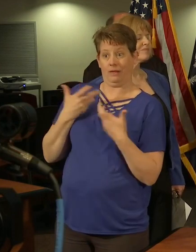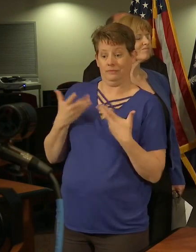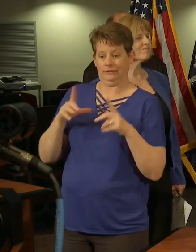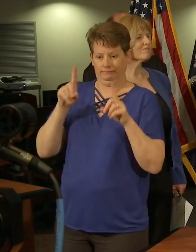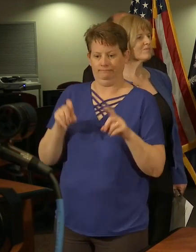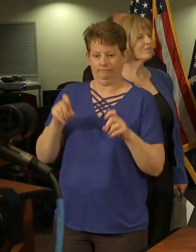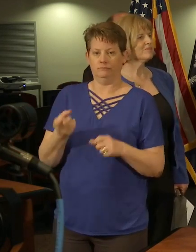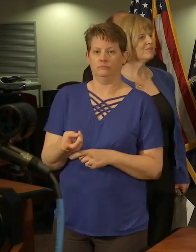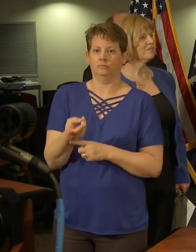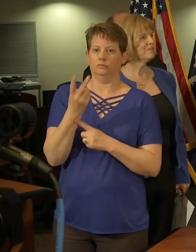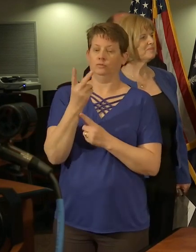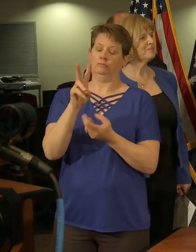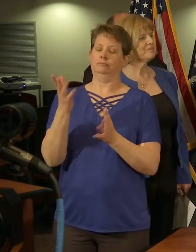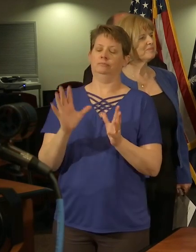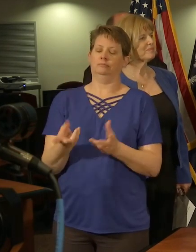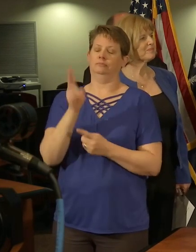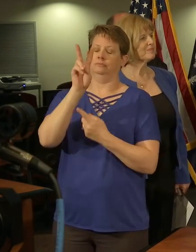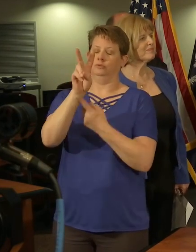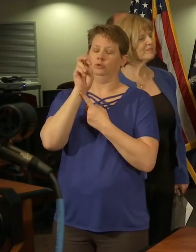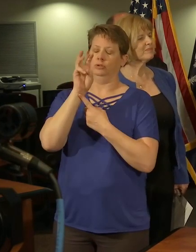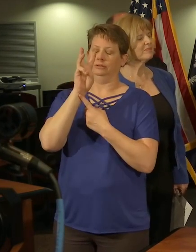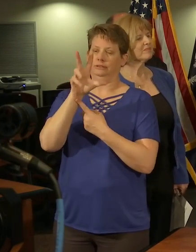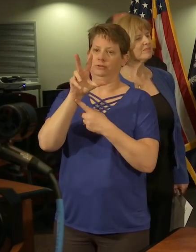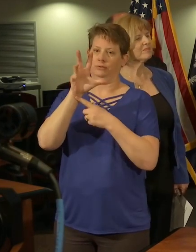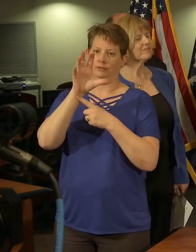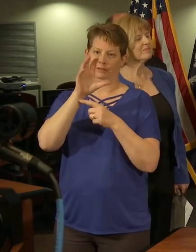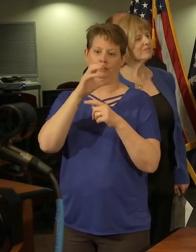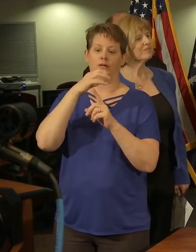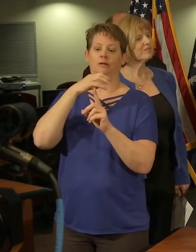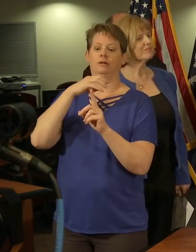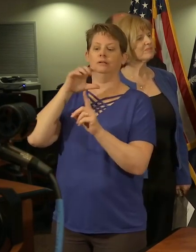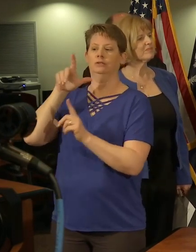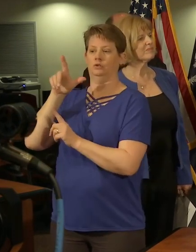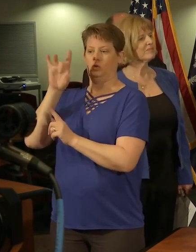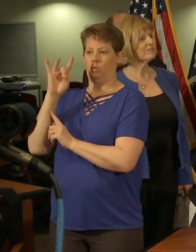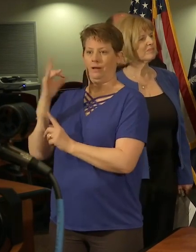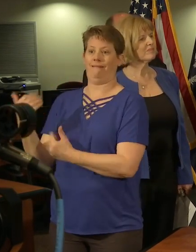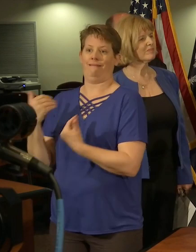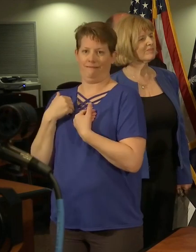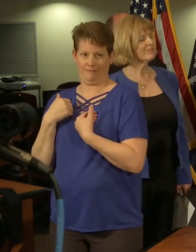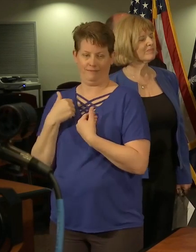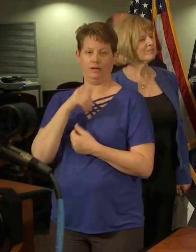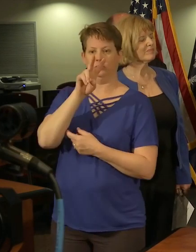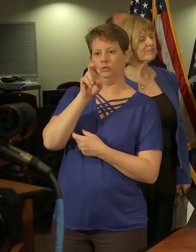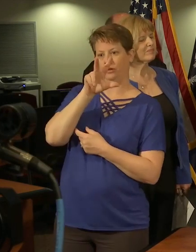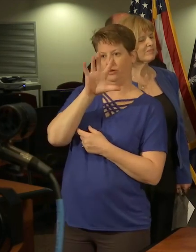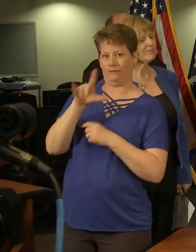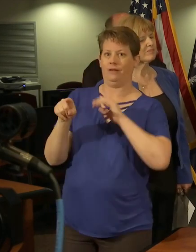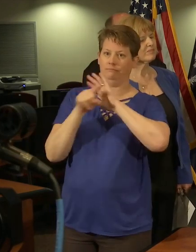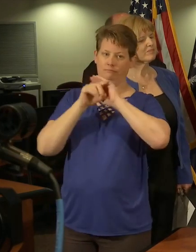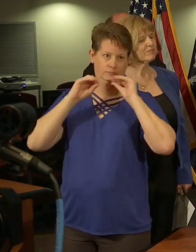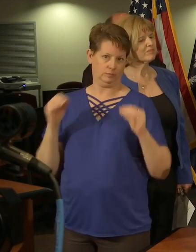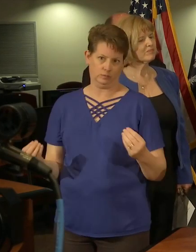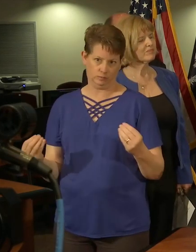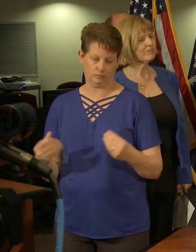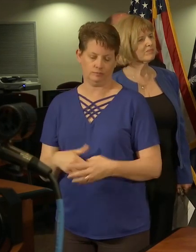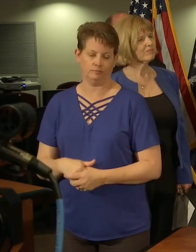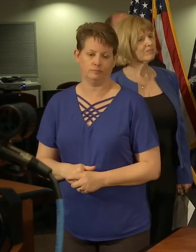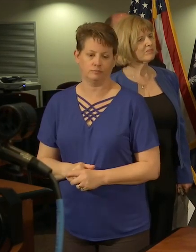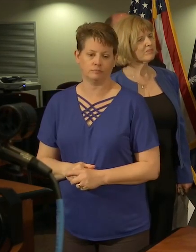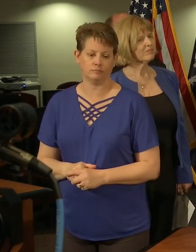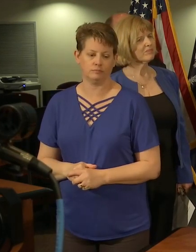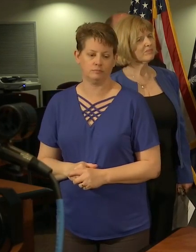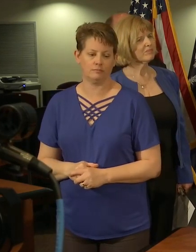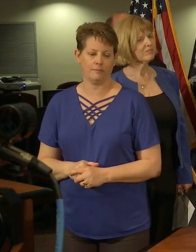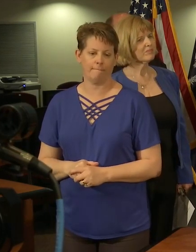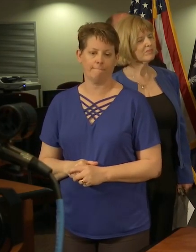has conducted 263 tests, 28 positive and 235 are negative. While we are